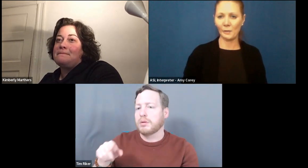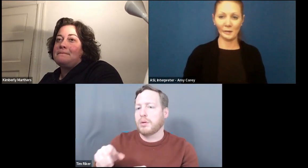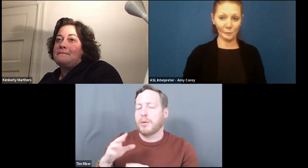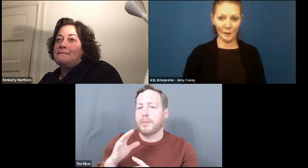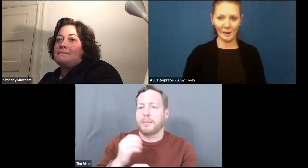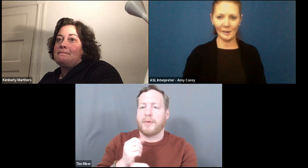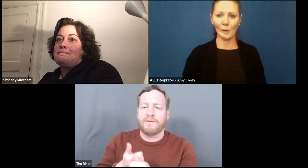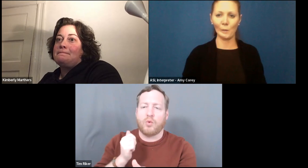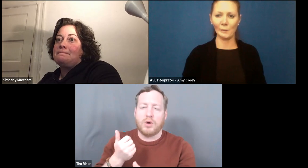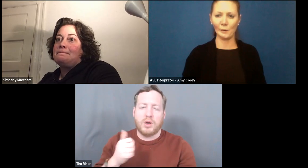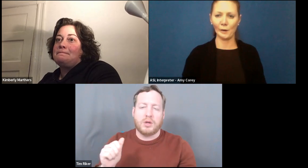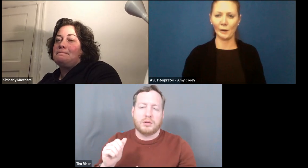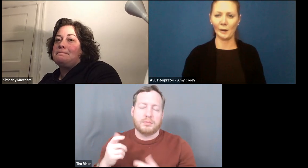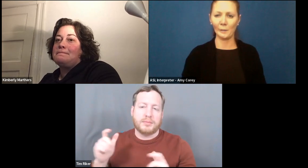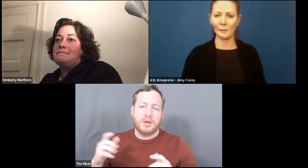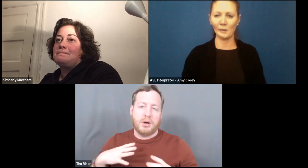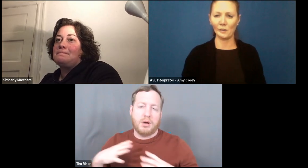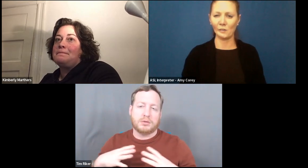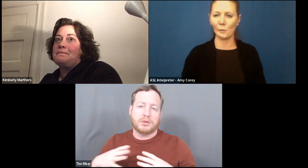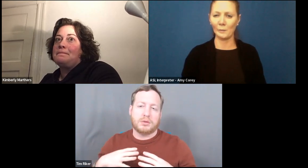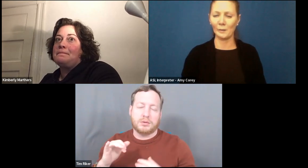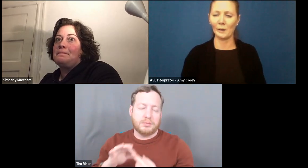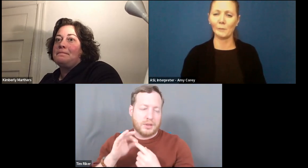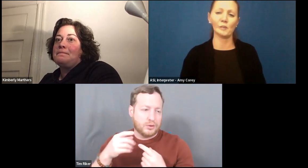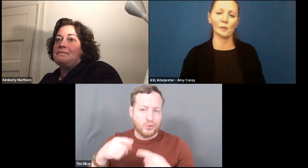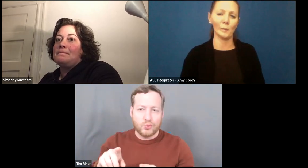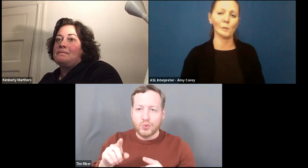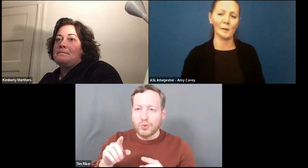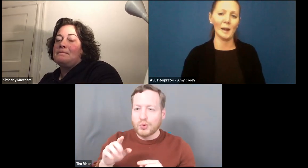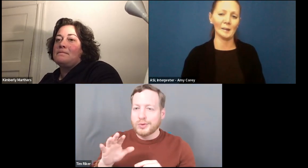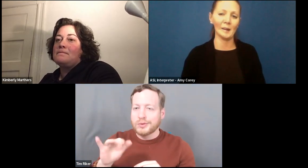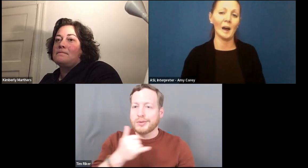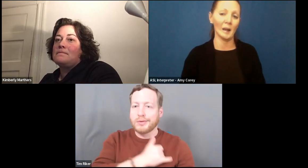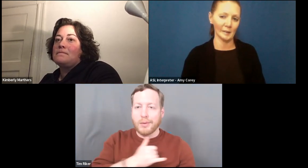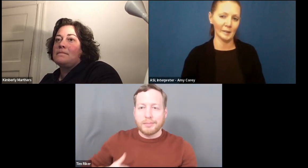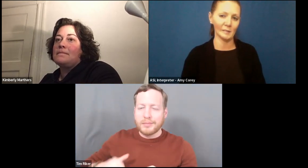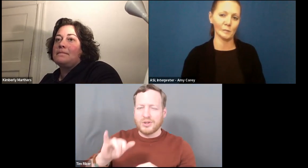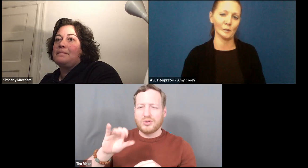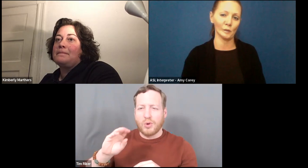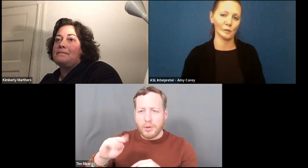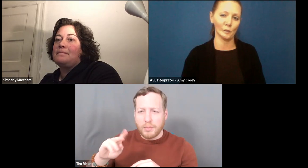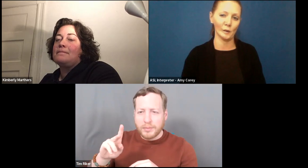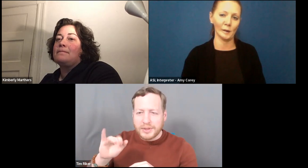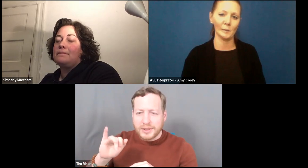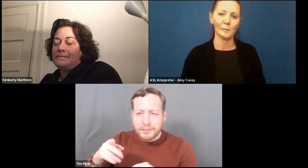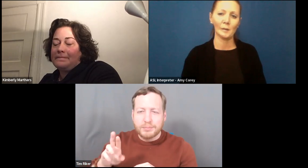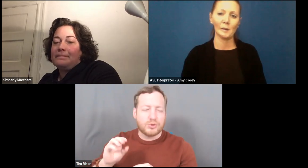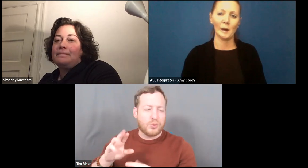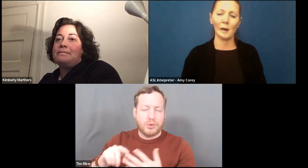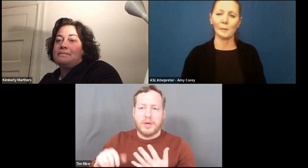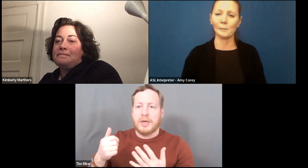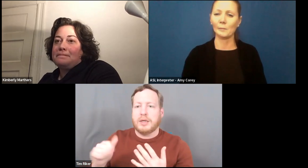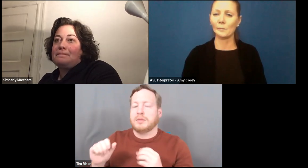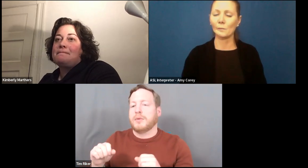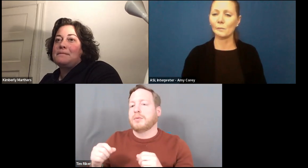every month is fine. However, I just do want to be sure that we avoid any holidays, especially during,